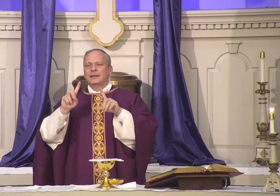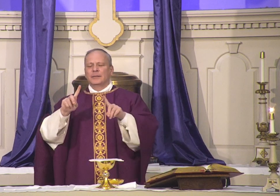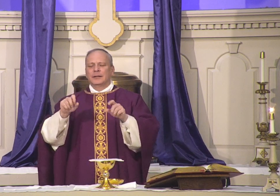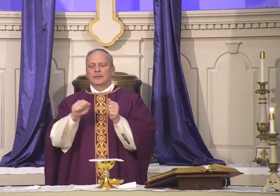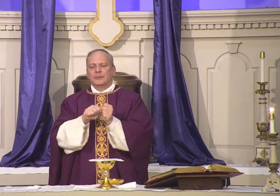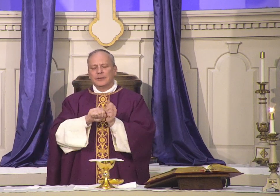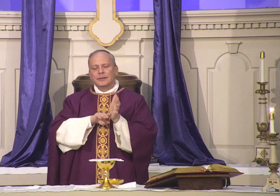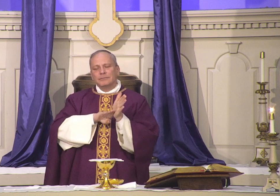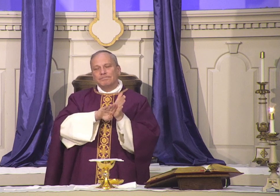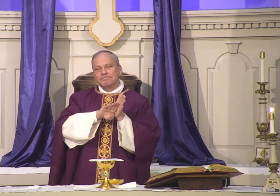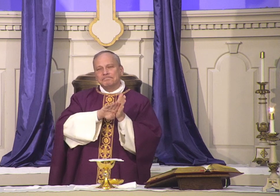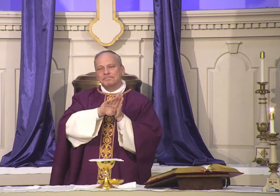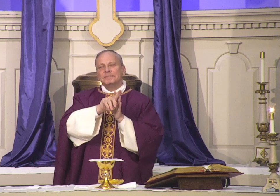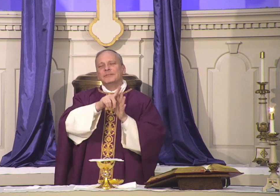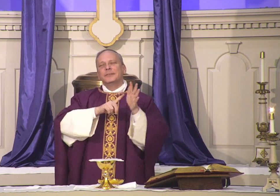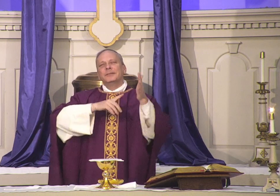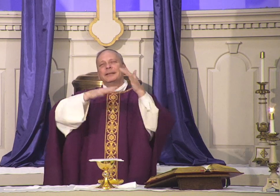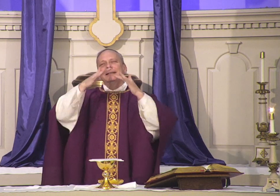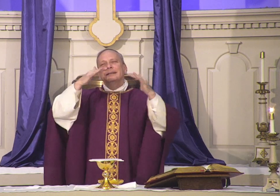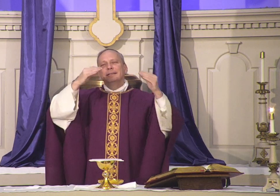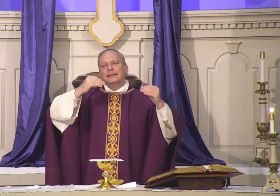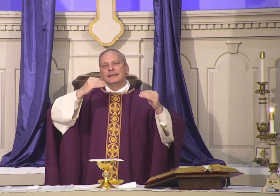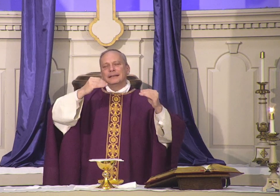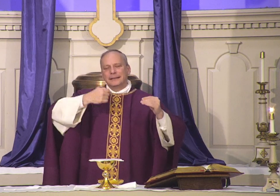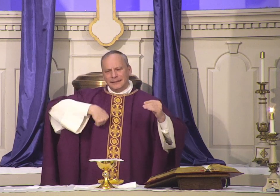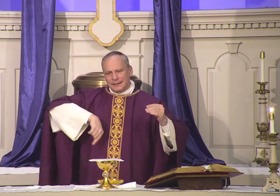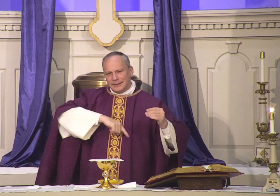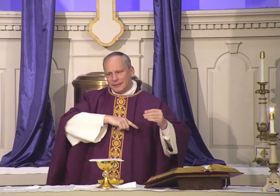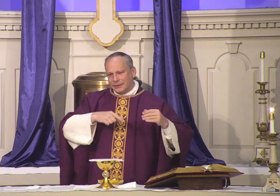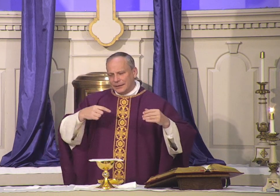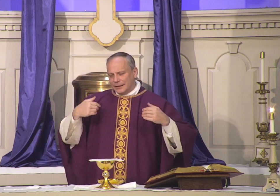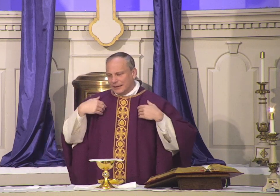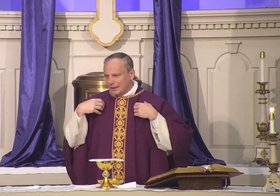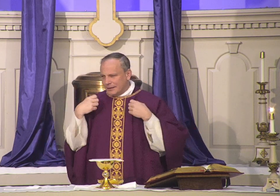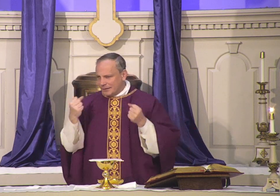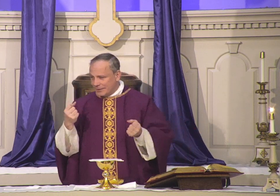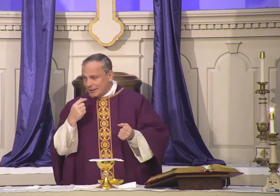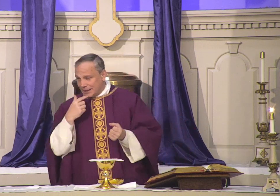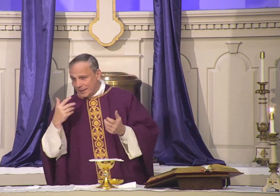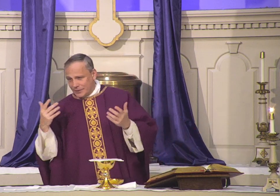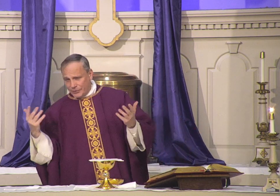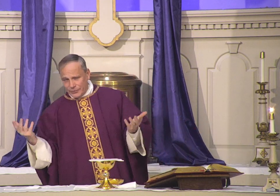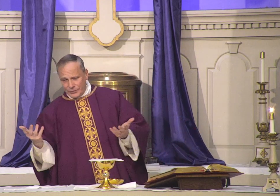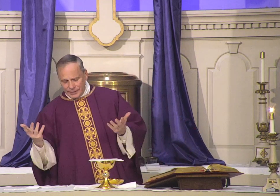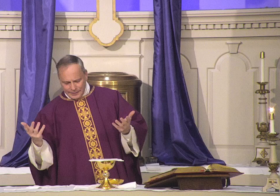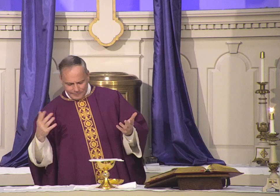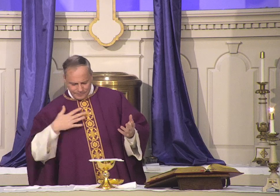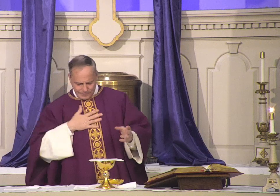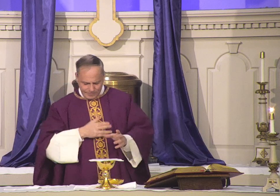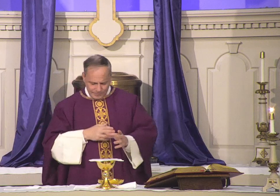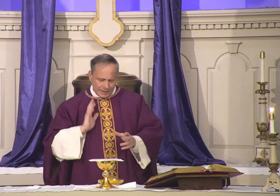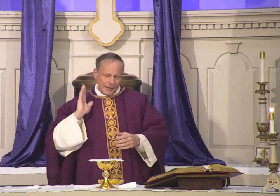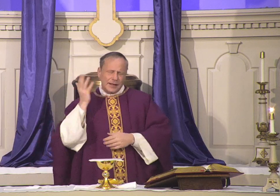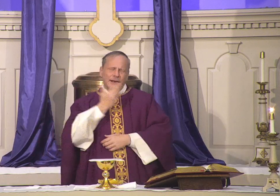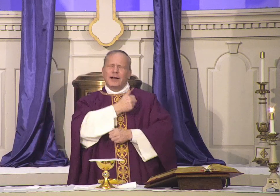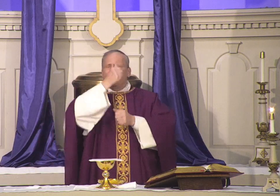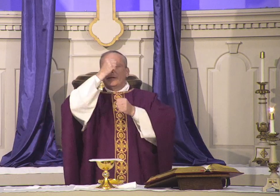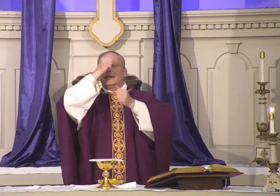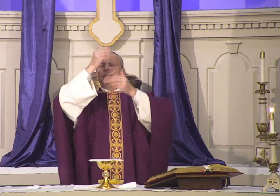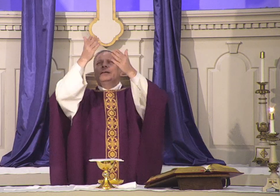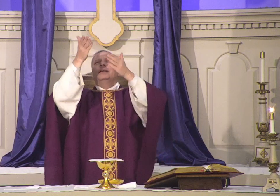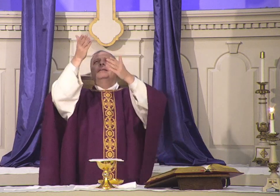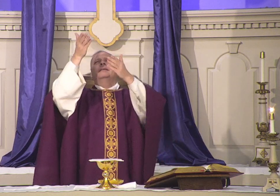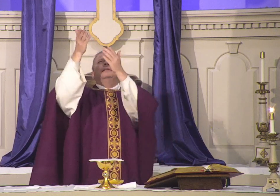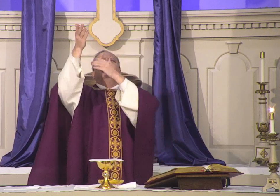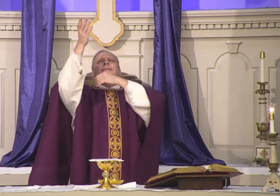At the Savior's command, informed by divine teaching, we dare to say,